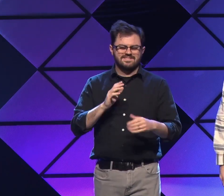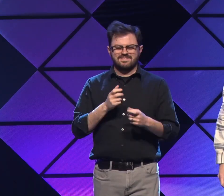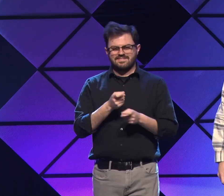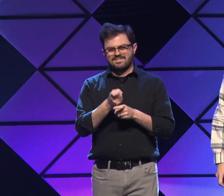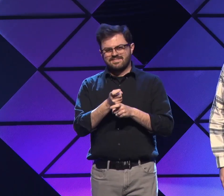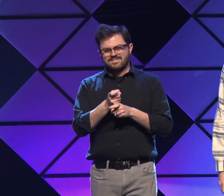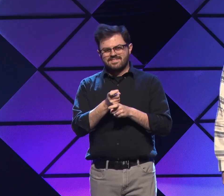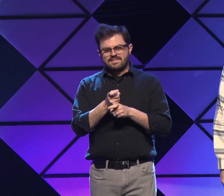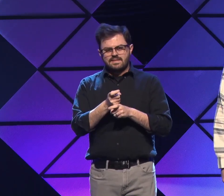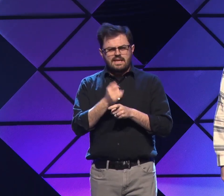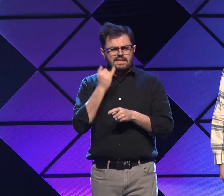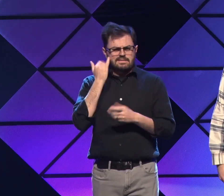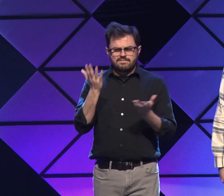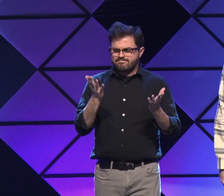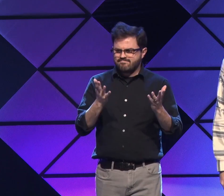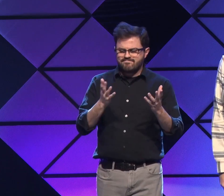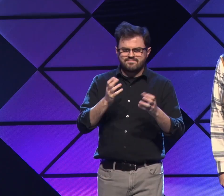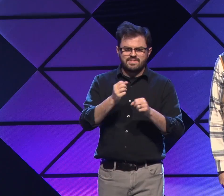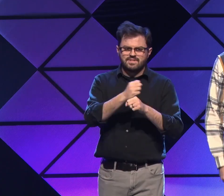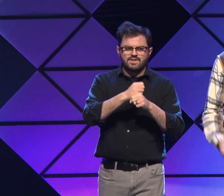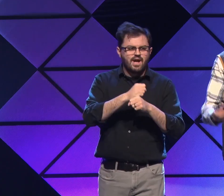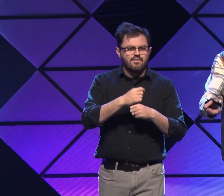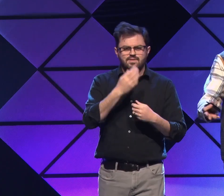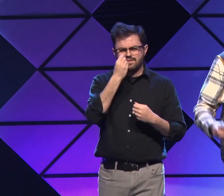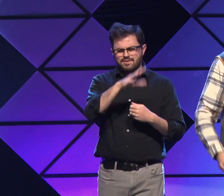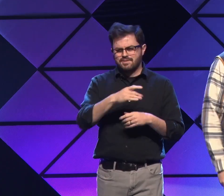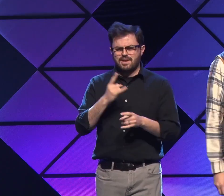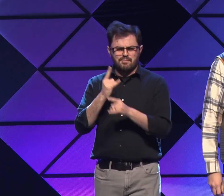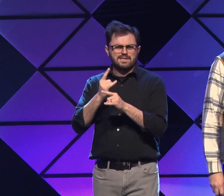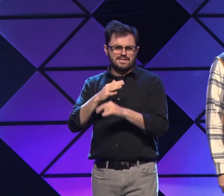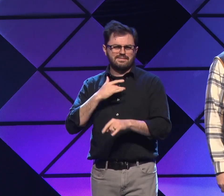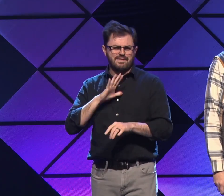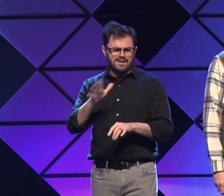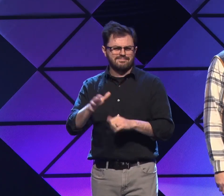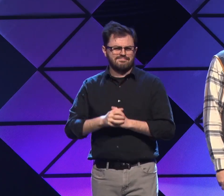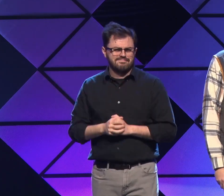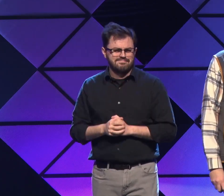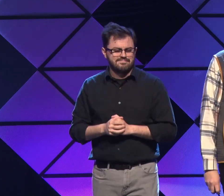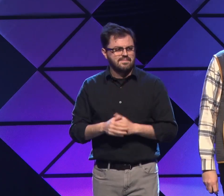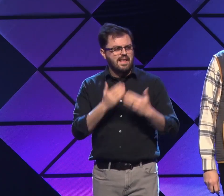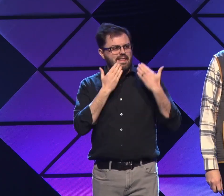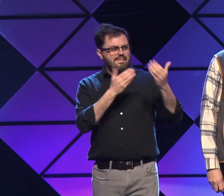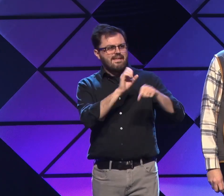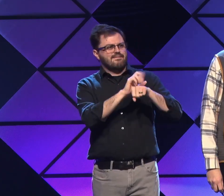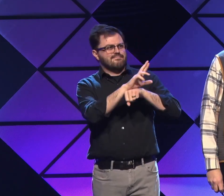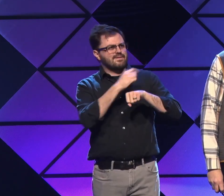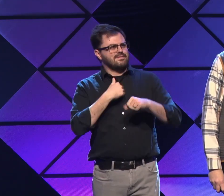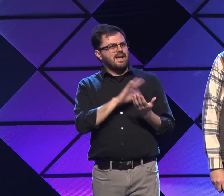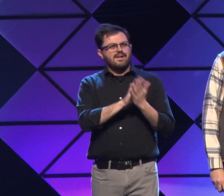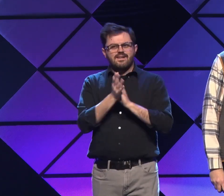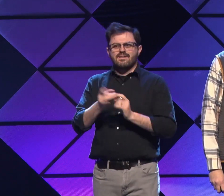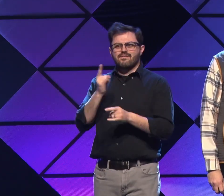kidding. And if you don't like coffee, we can always do whiskey. I can thank this church for turning me into a whiskey drinker.